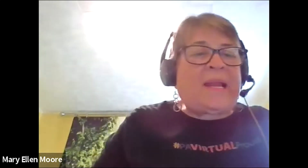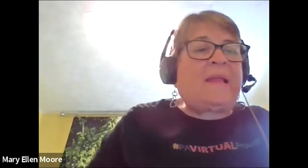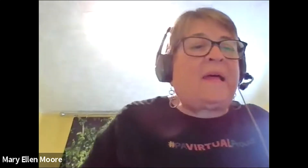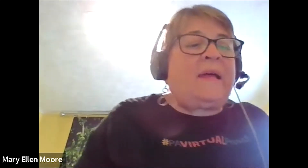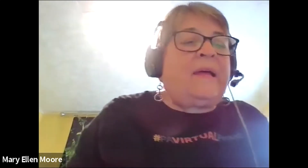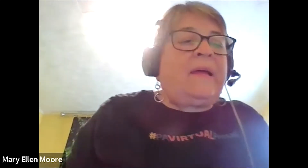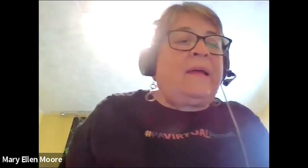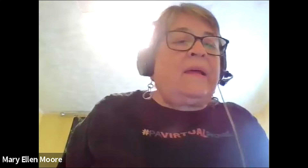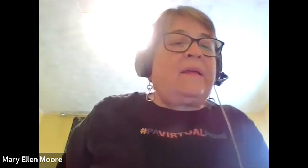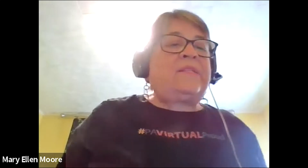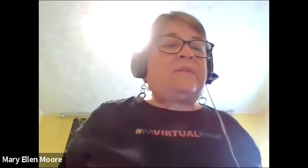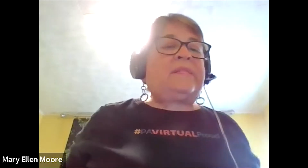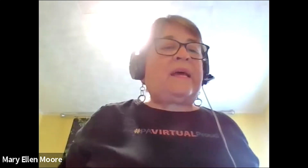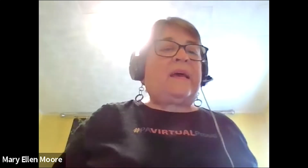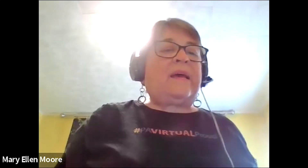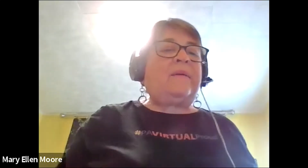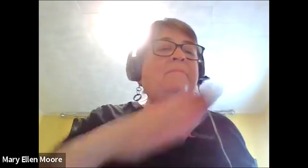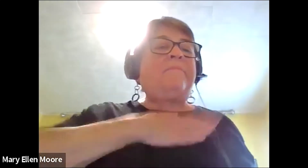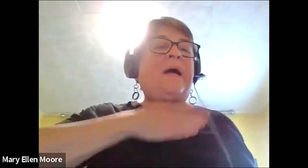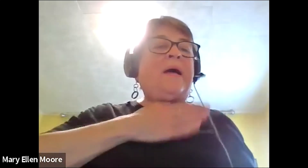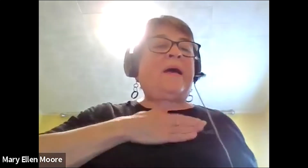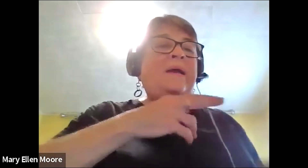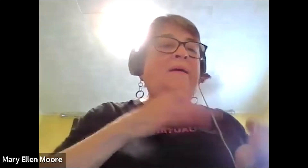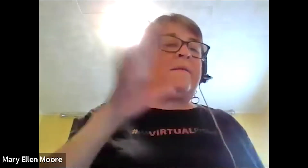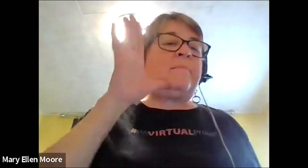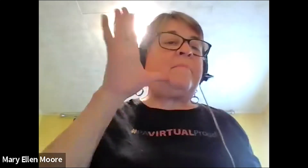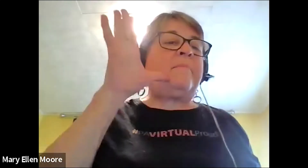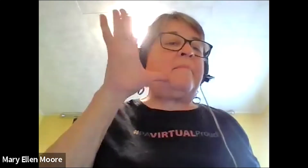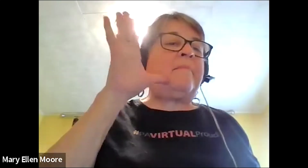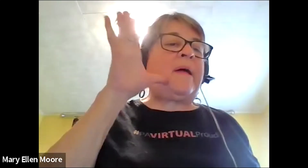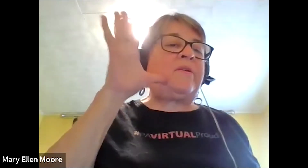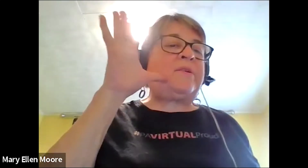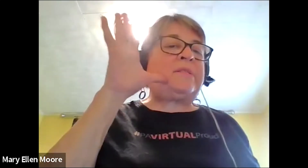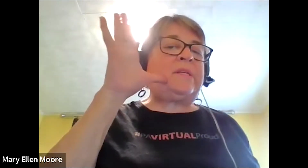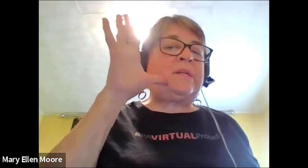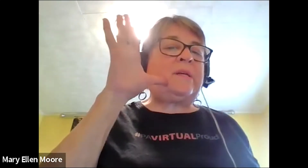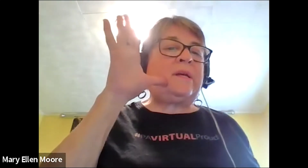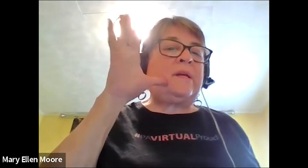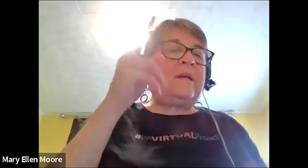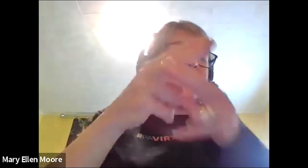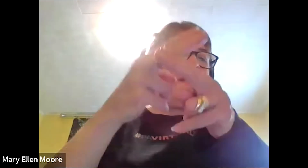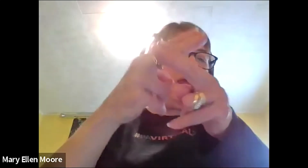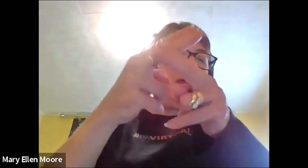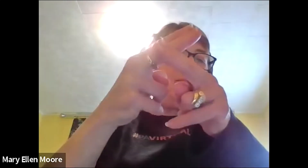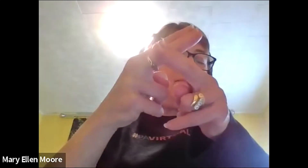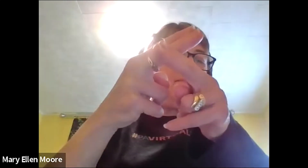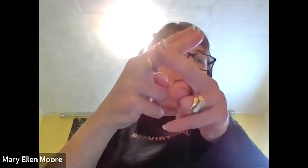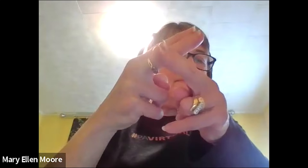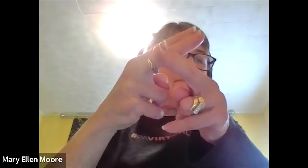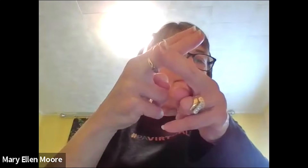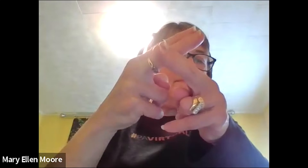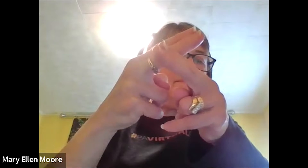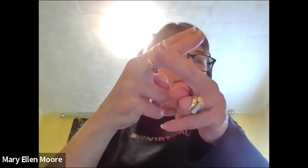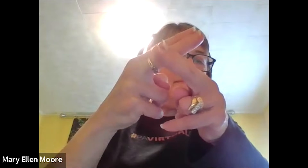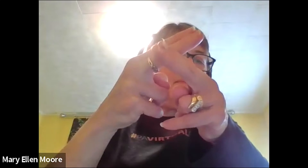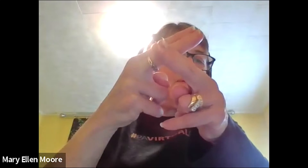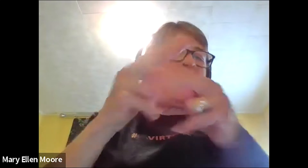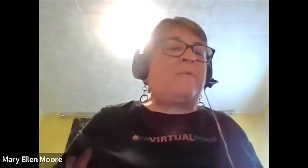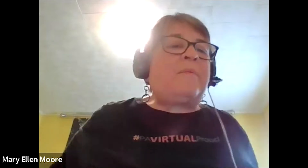Ella. So say my mother's name. Okay, we're